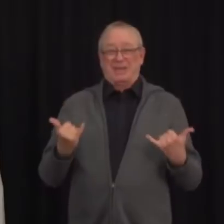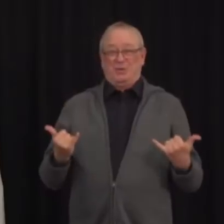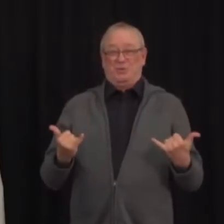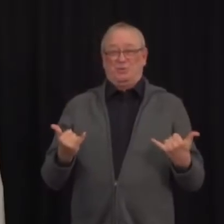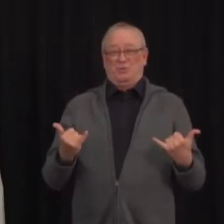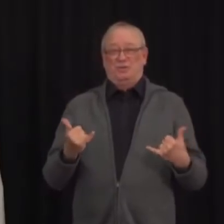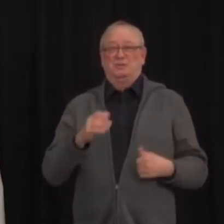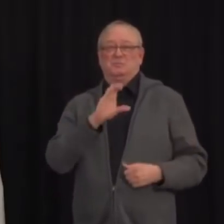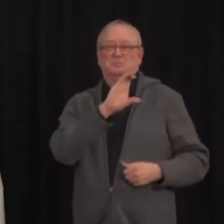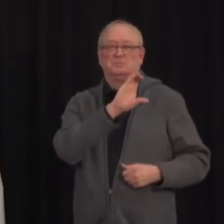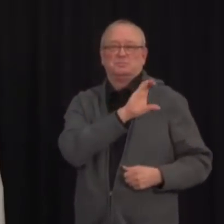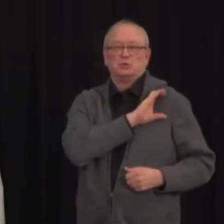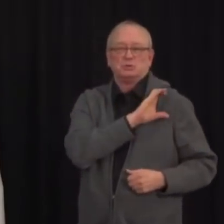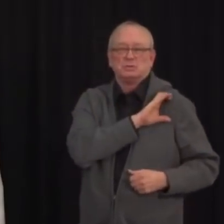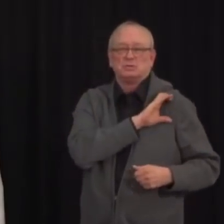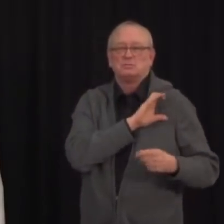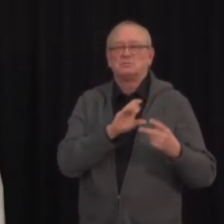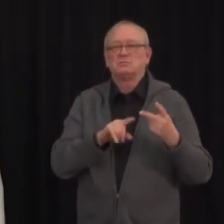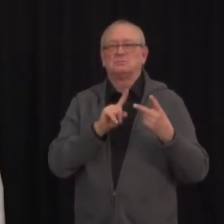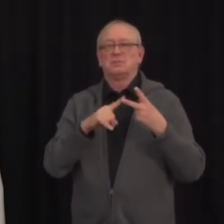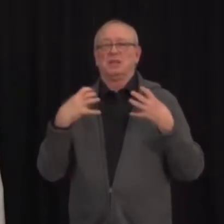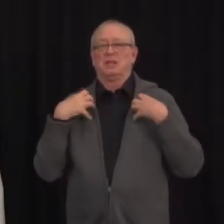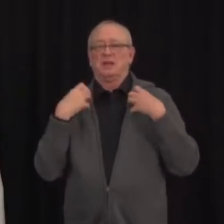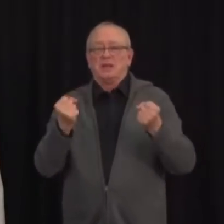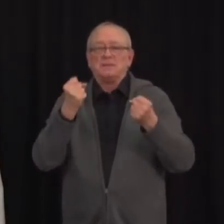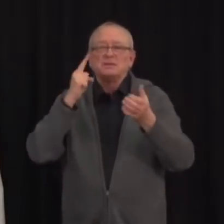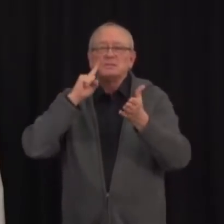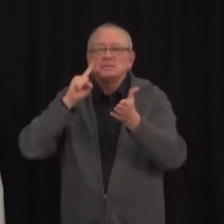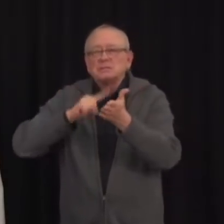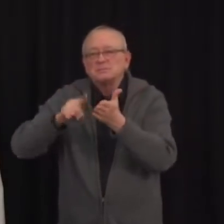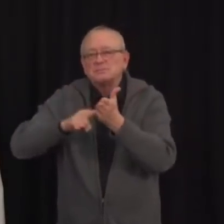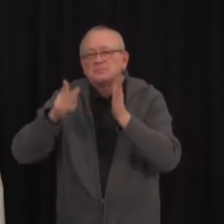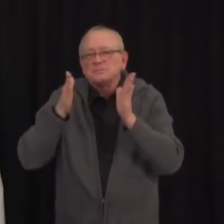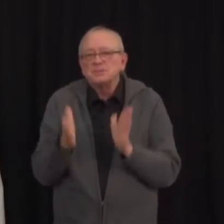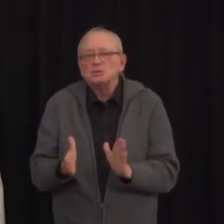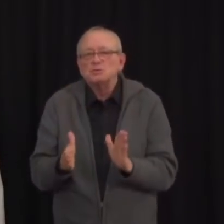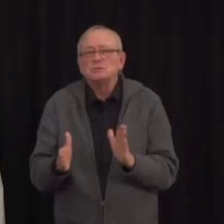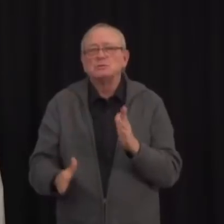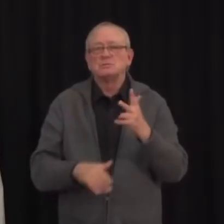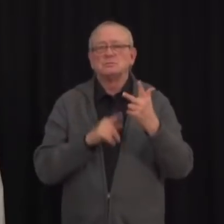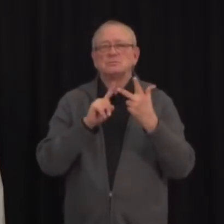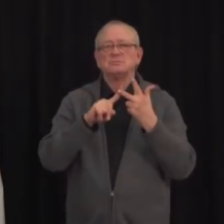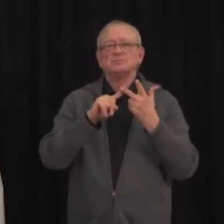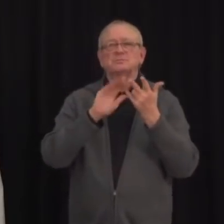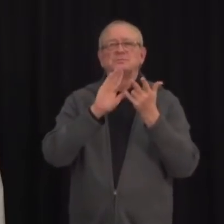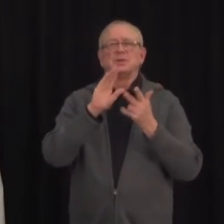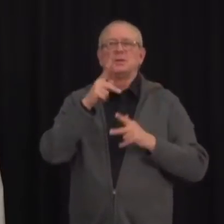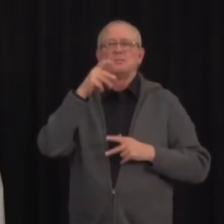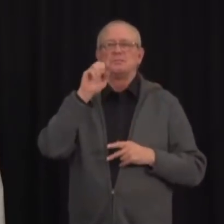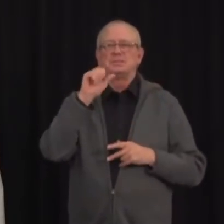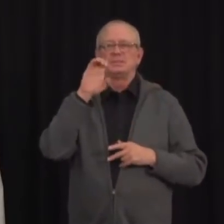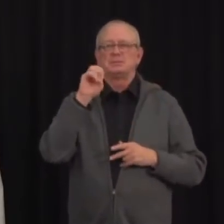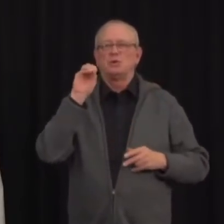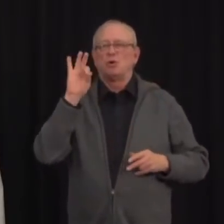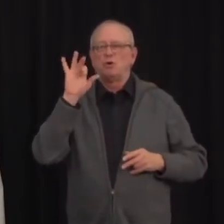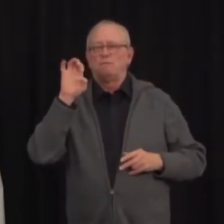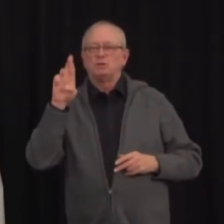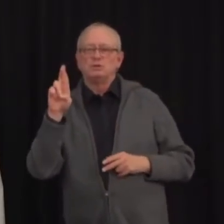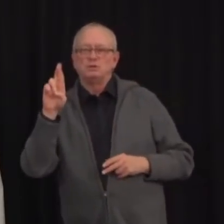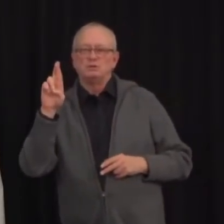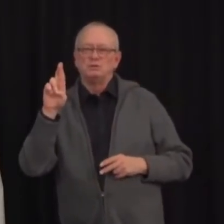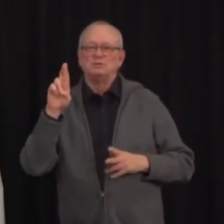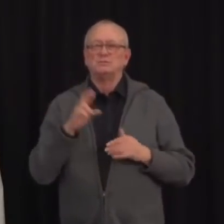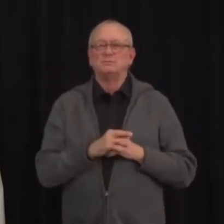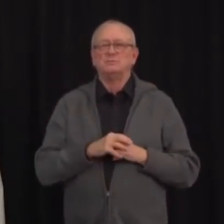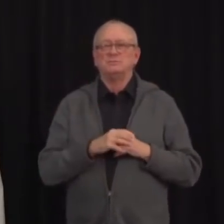1 Alberta peace officers. Now, on top of this, I am temporarily extending this authority